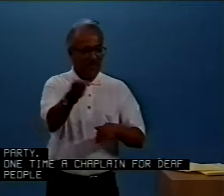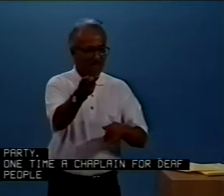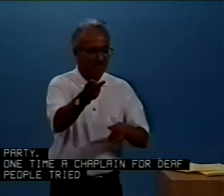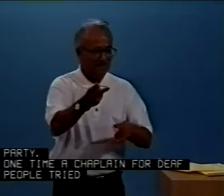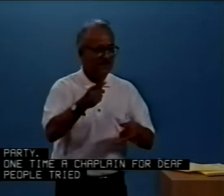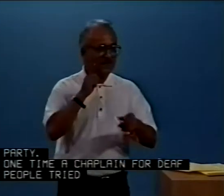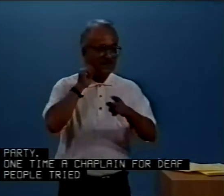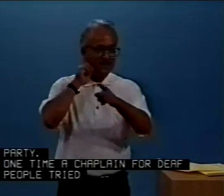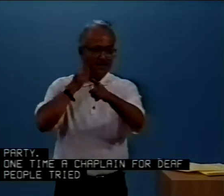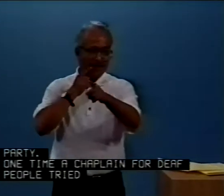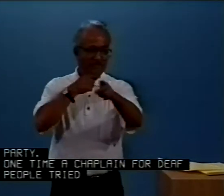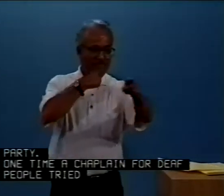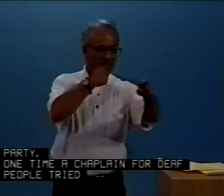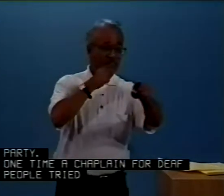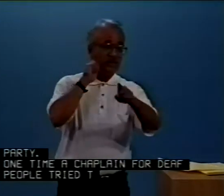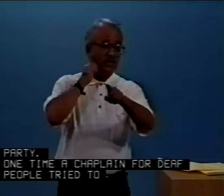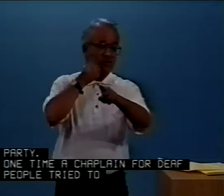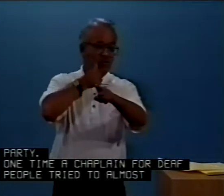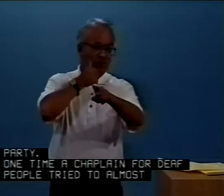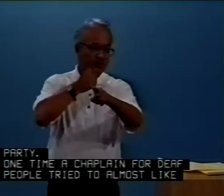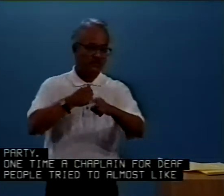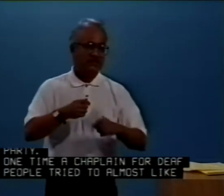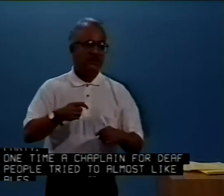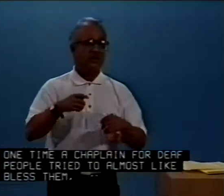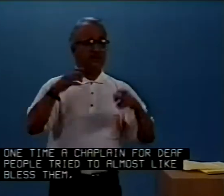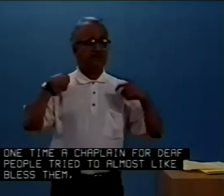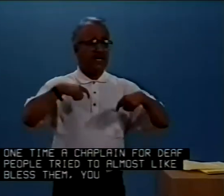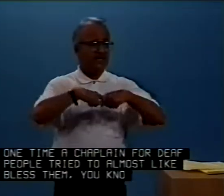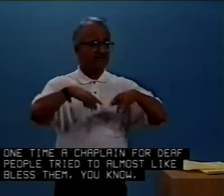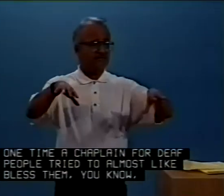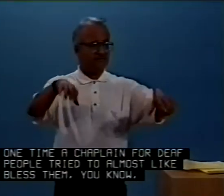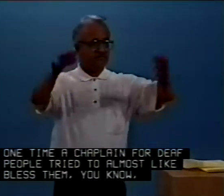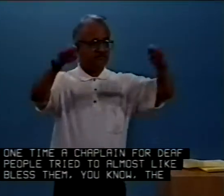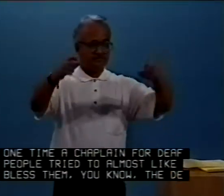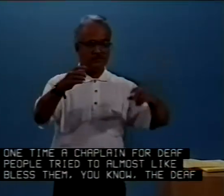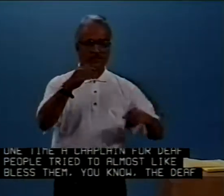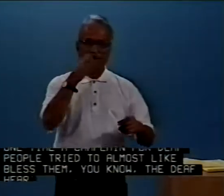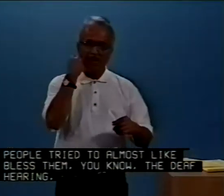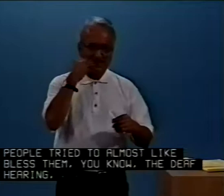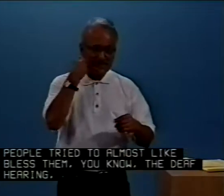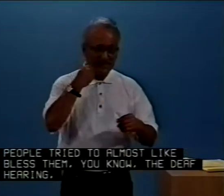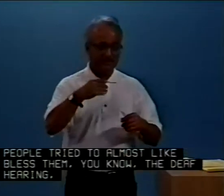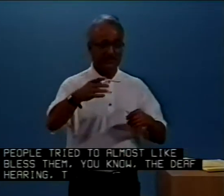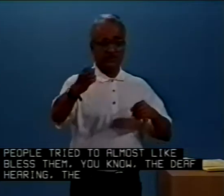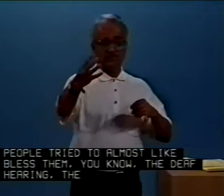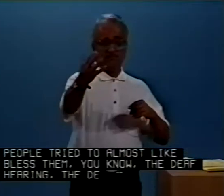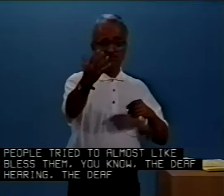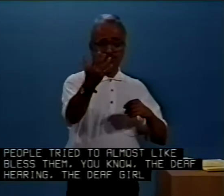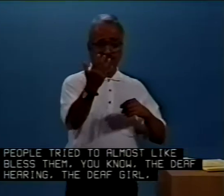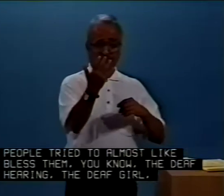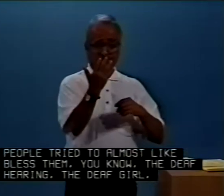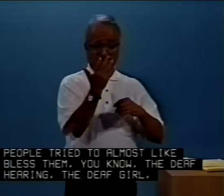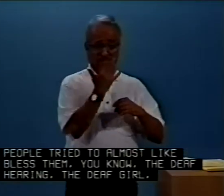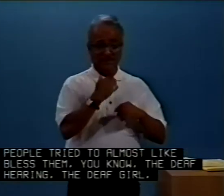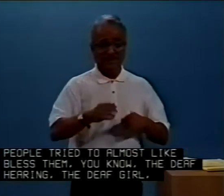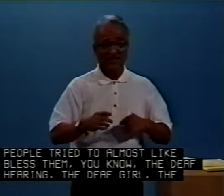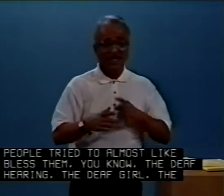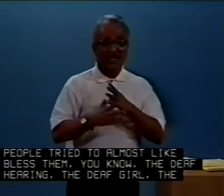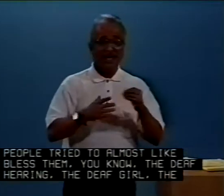almost like bless them, you know, the deaf hearing, the deaf girl. The Spanish, Mexican had this part, and they